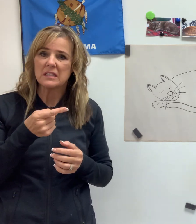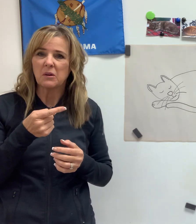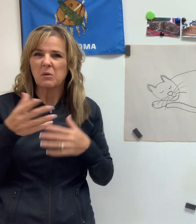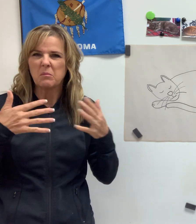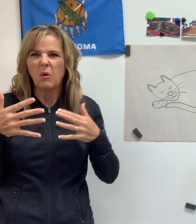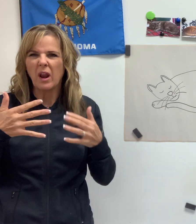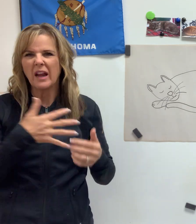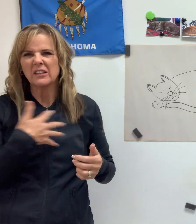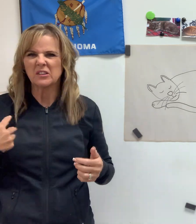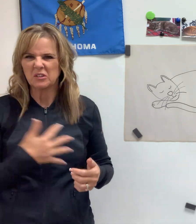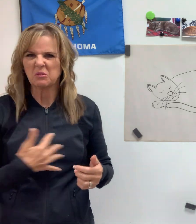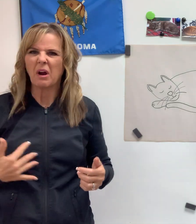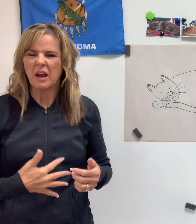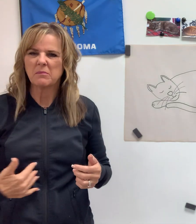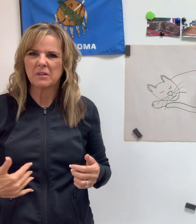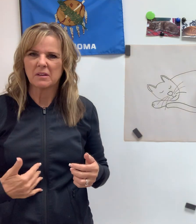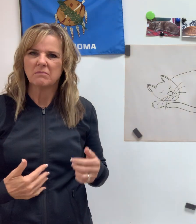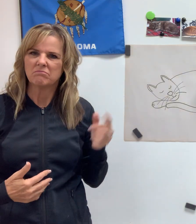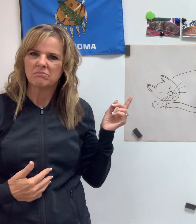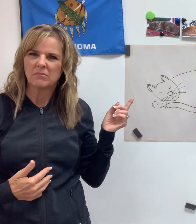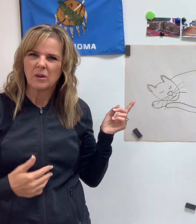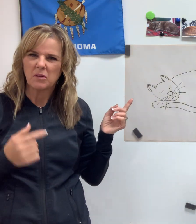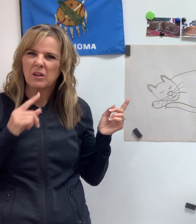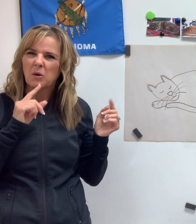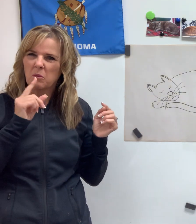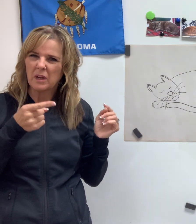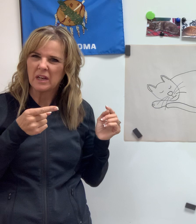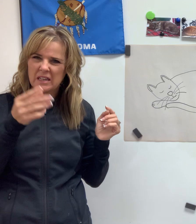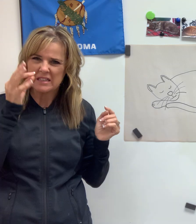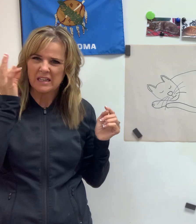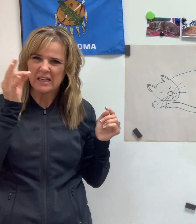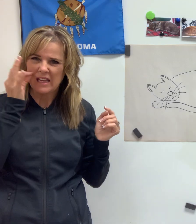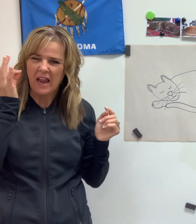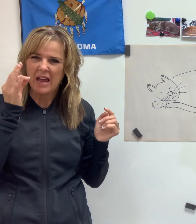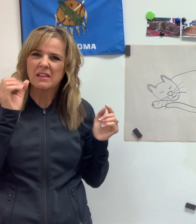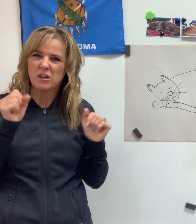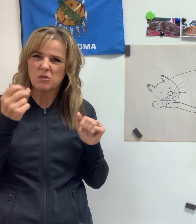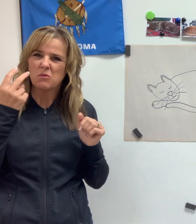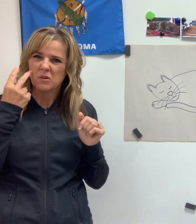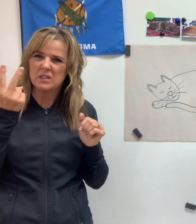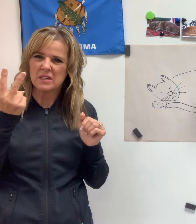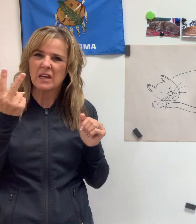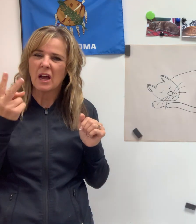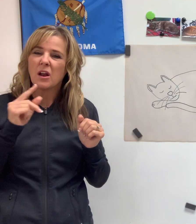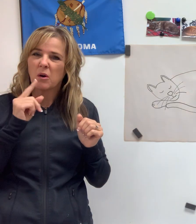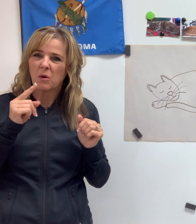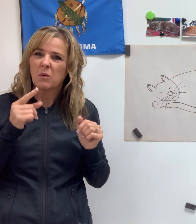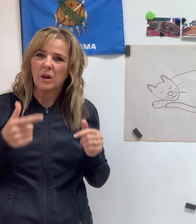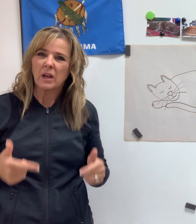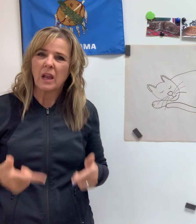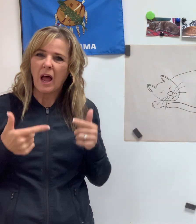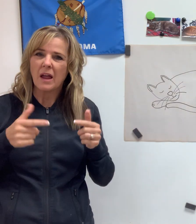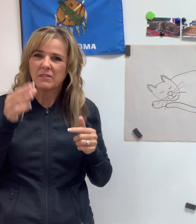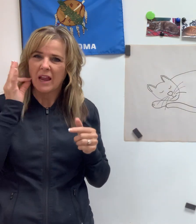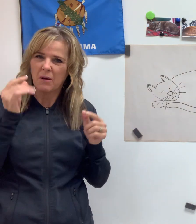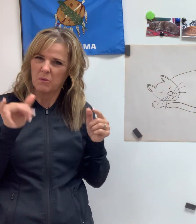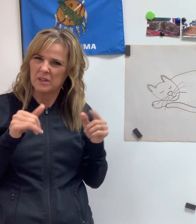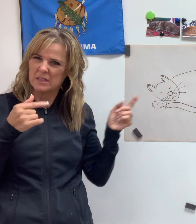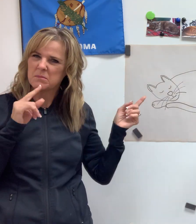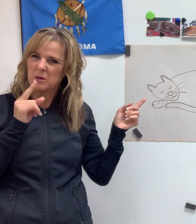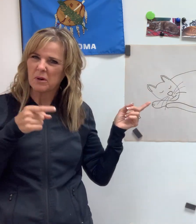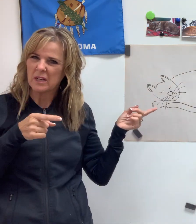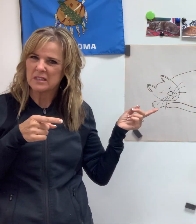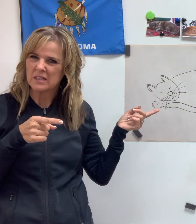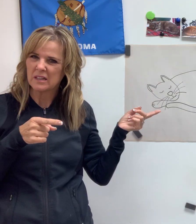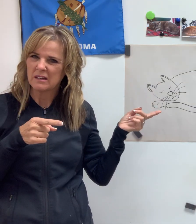like stripes. Do you think that a realistic, something that you'd see on a real life cat, would this be a realistic pattern